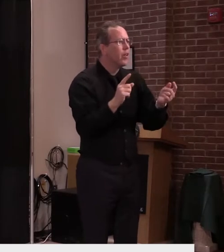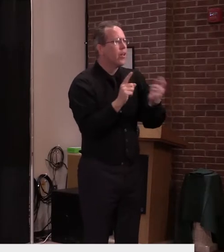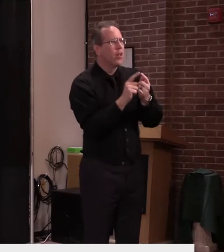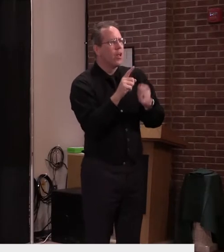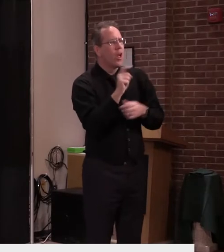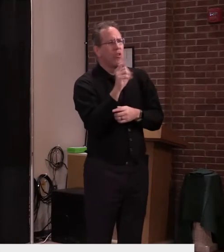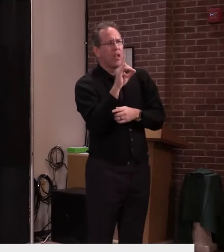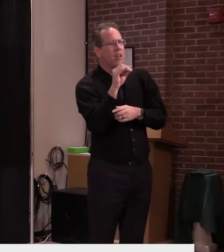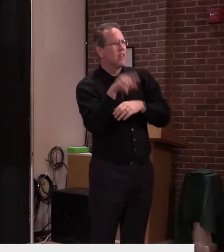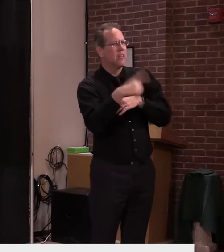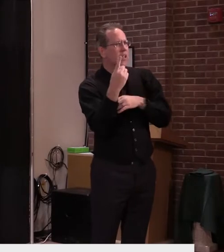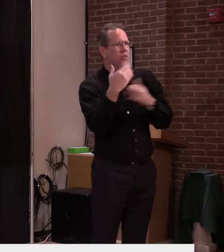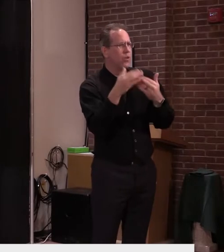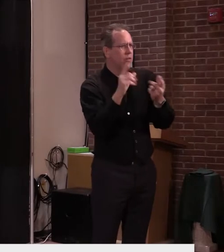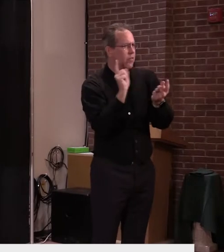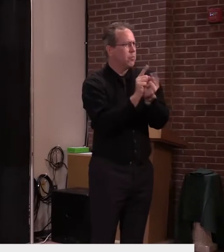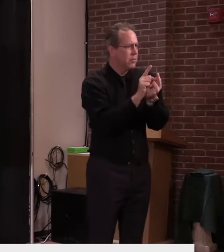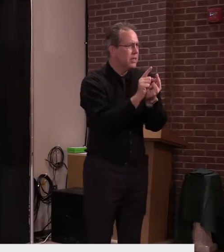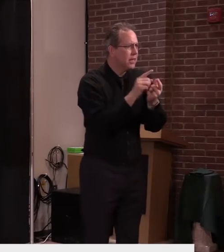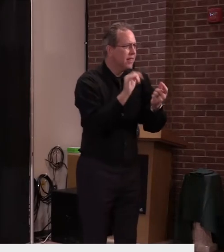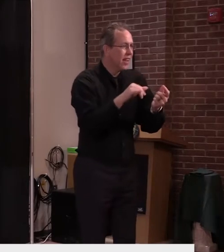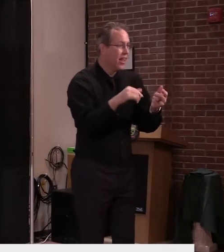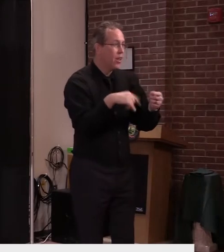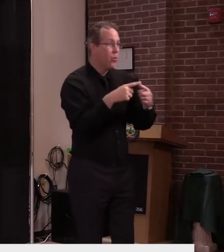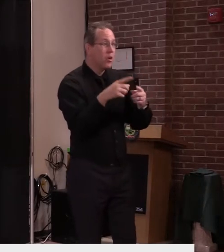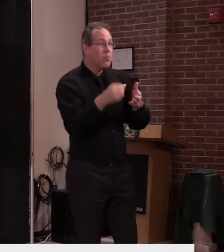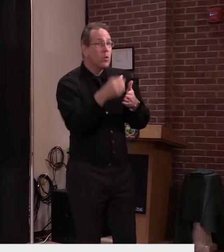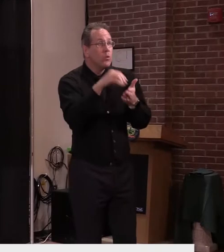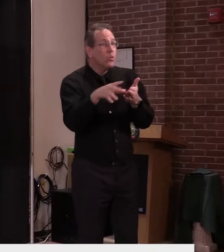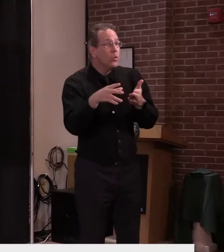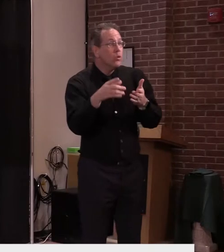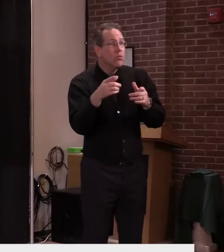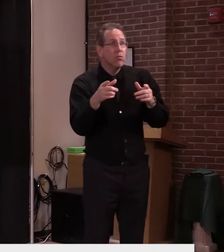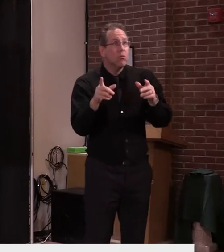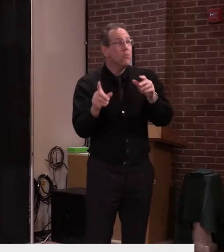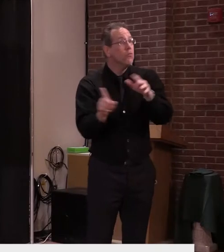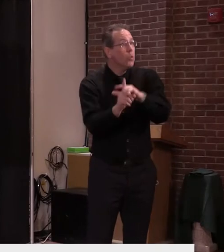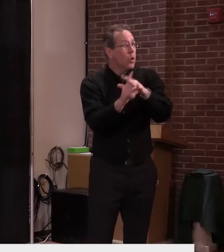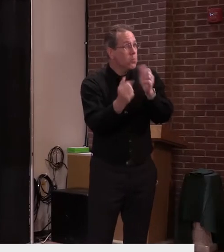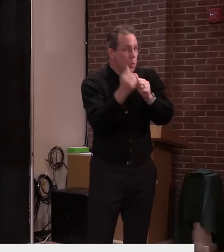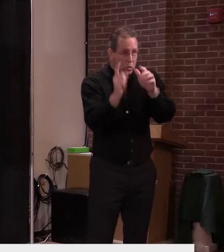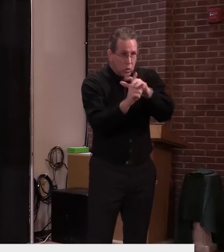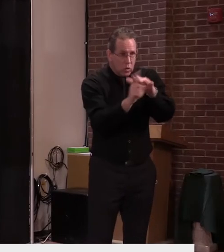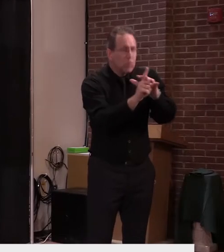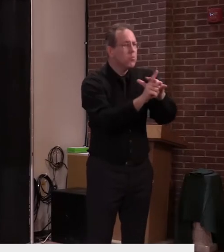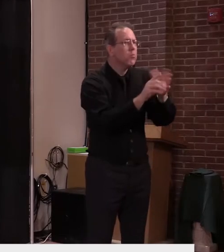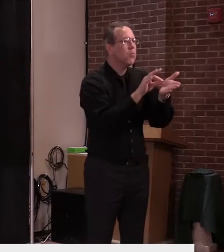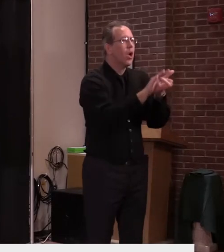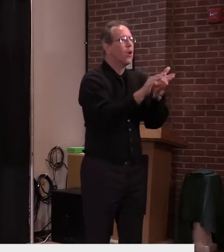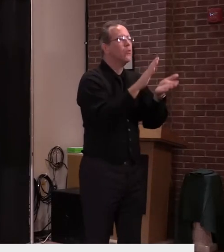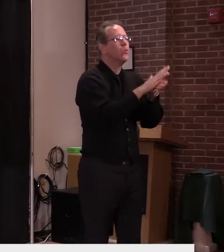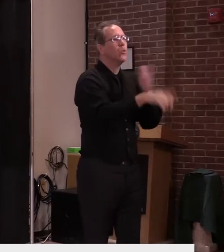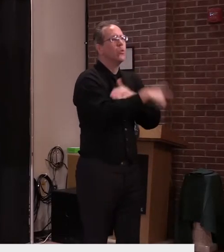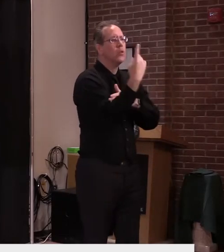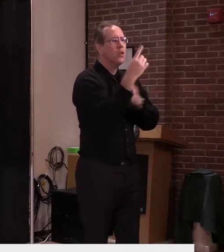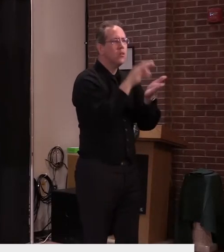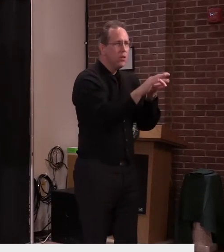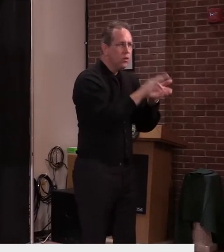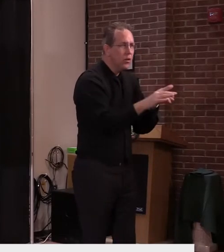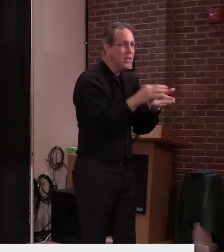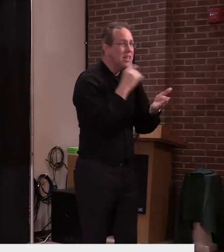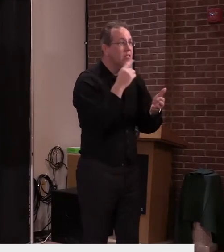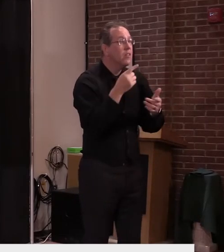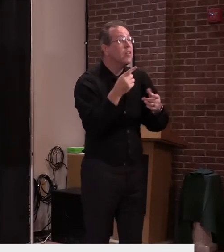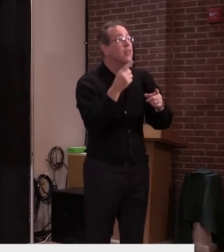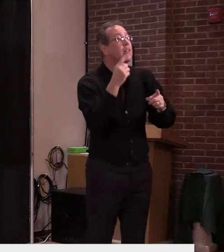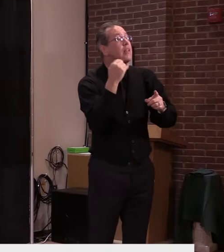defined when a majority of its students are present for school instruction. Going remote does not count as a session day.